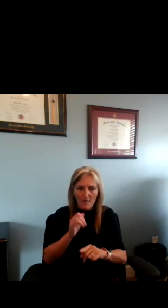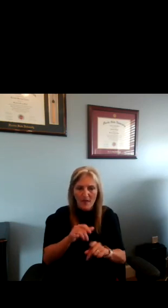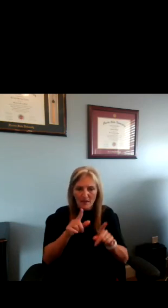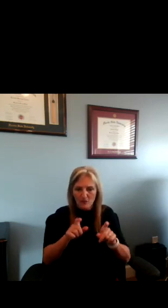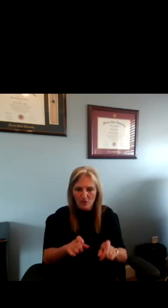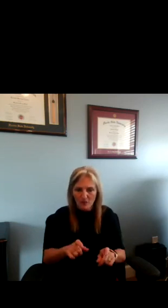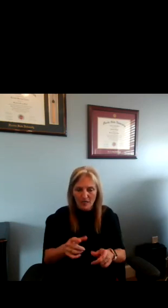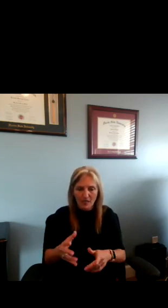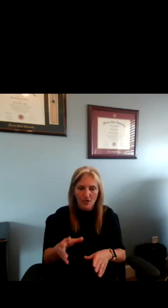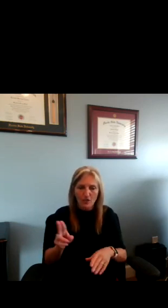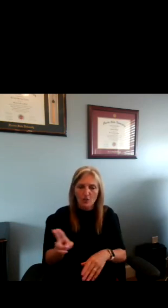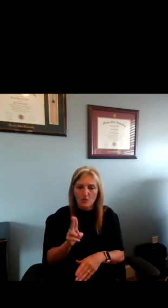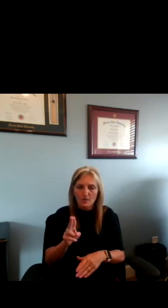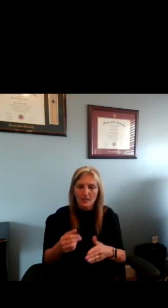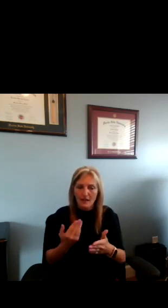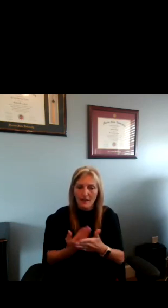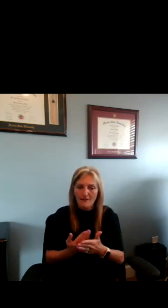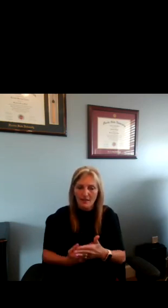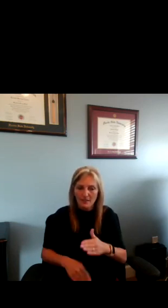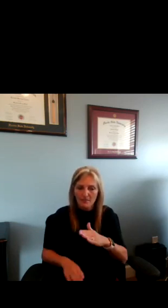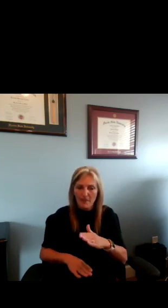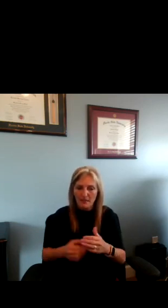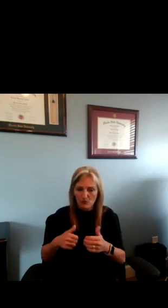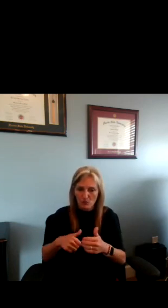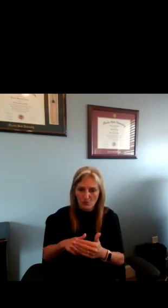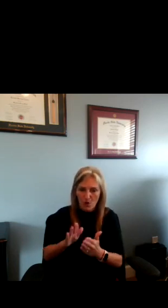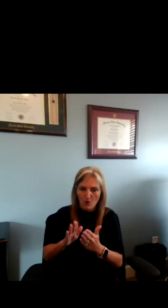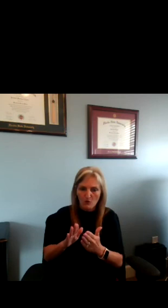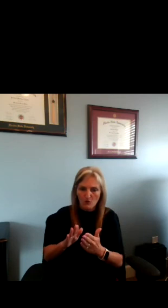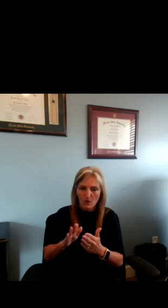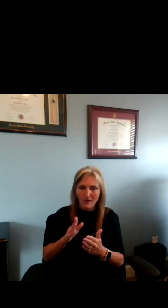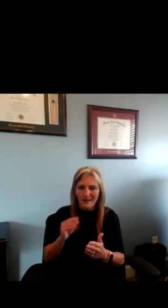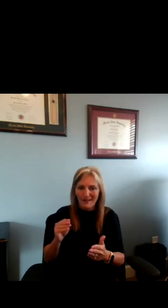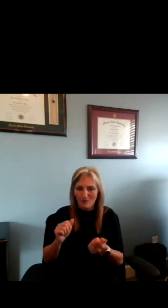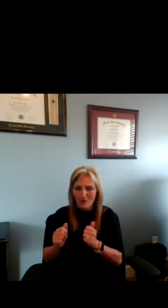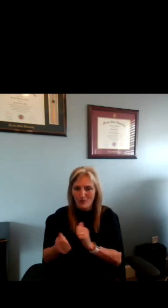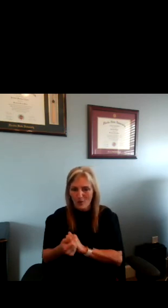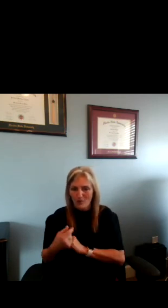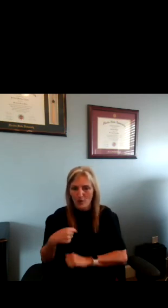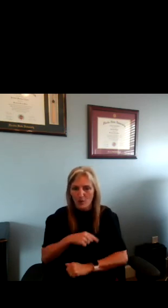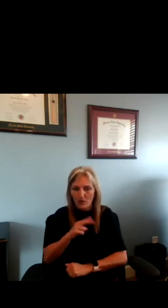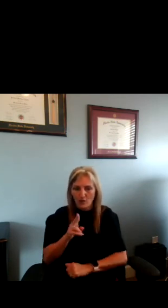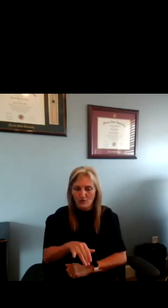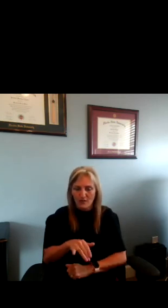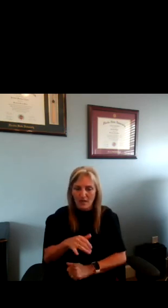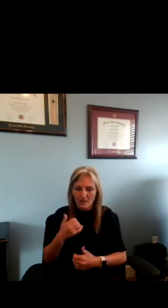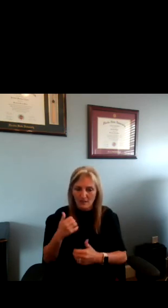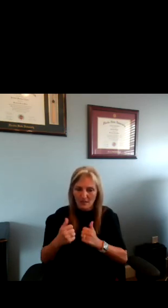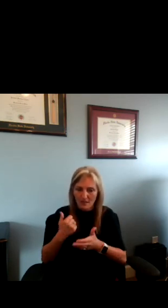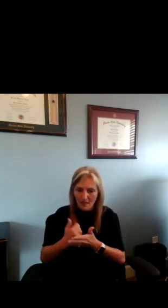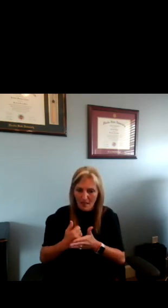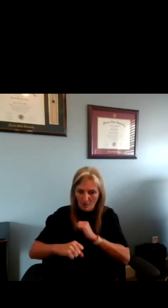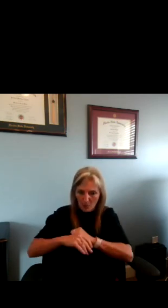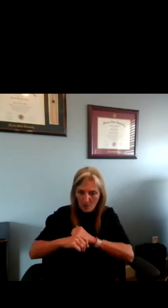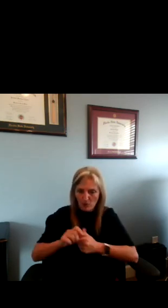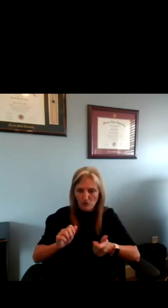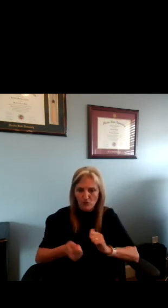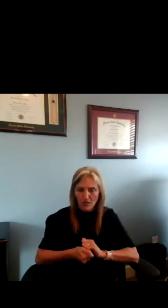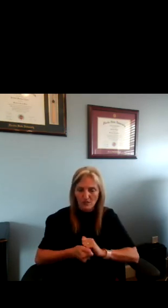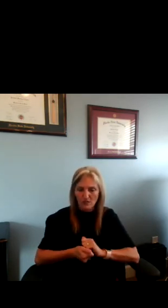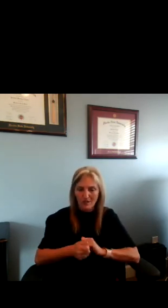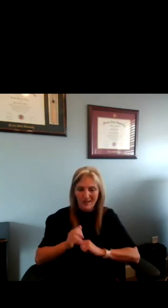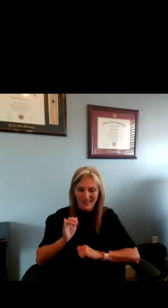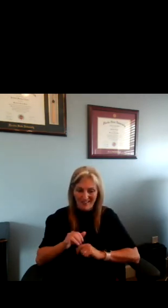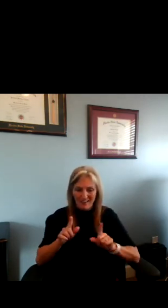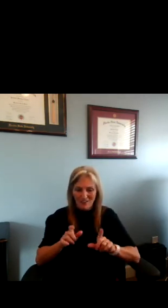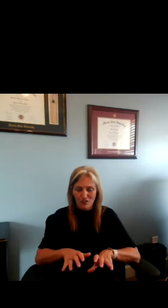evidence-based approach, a research-based approach to reform, so that we use the data to inform the change. As with the survey,